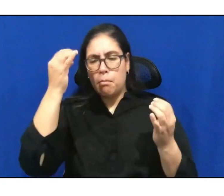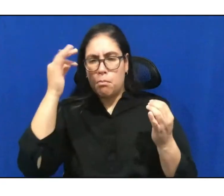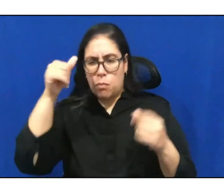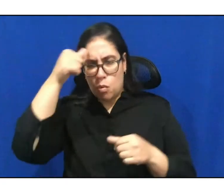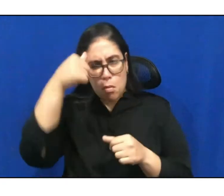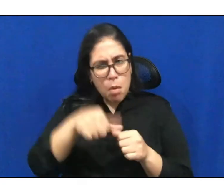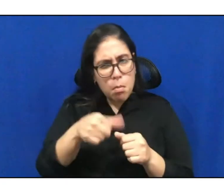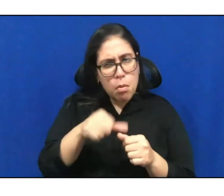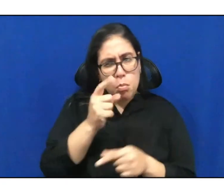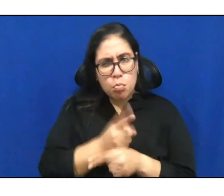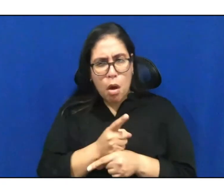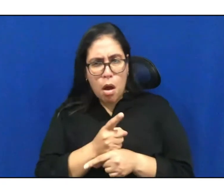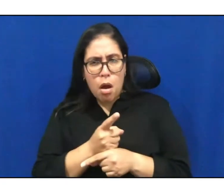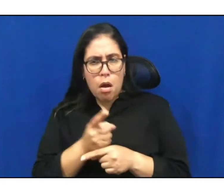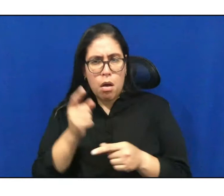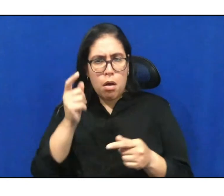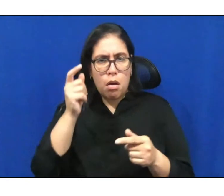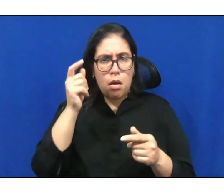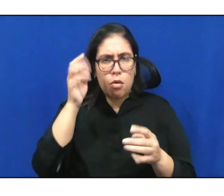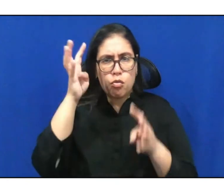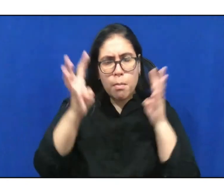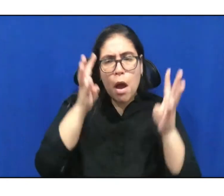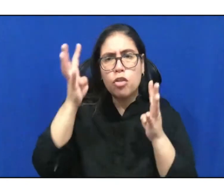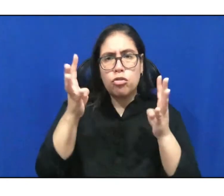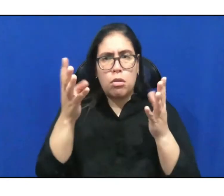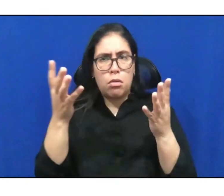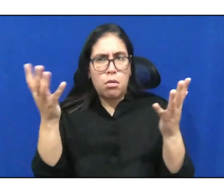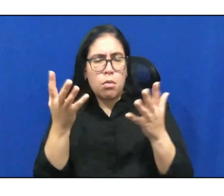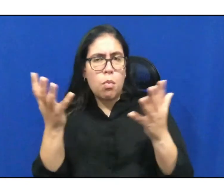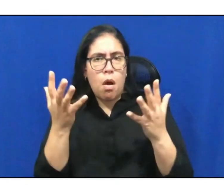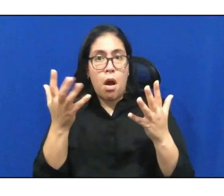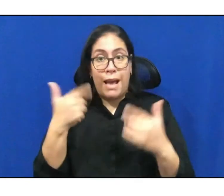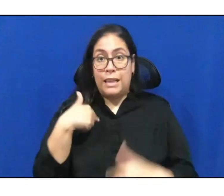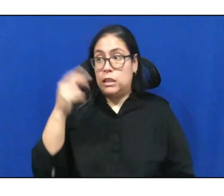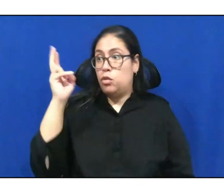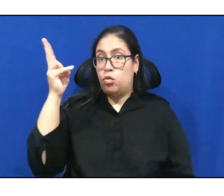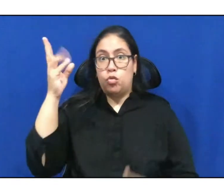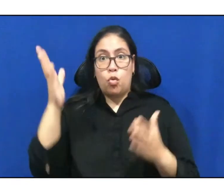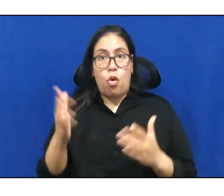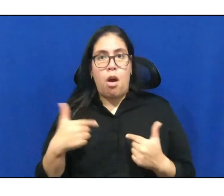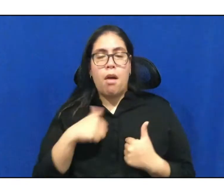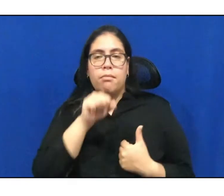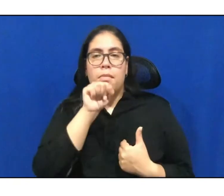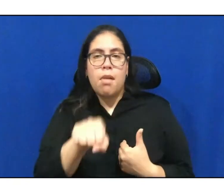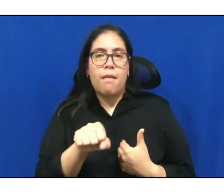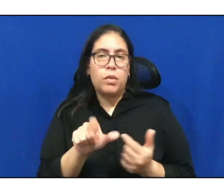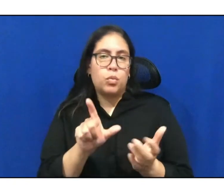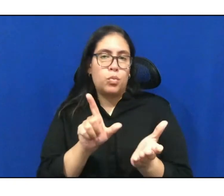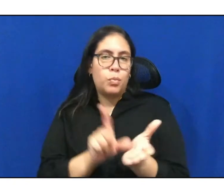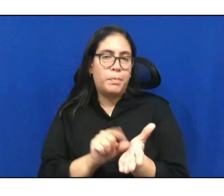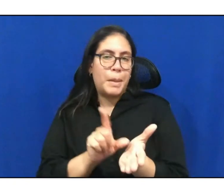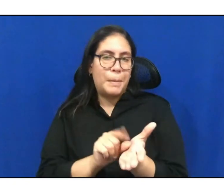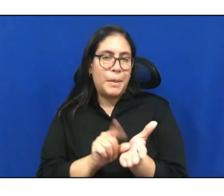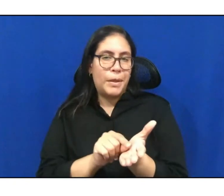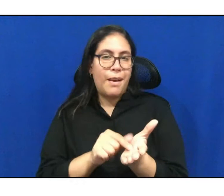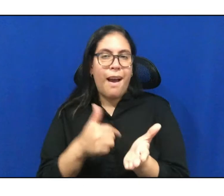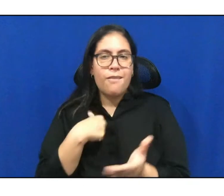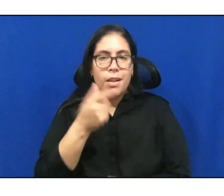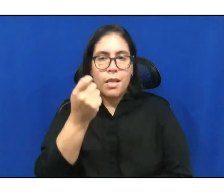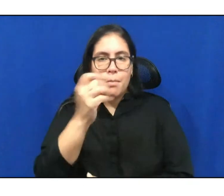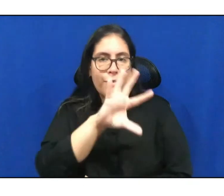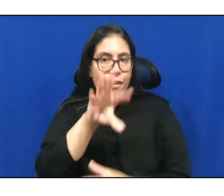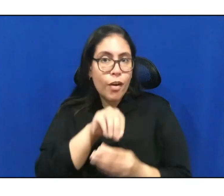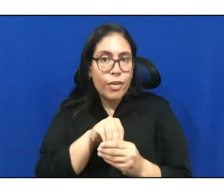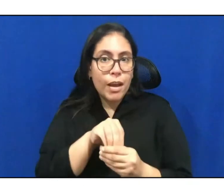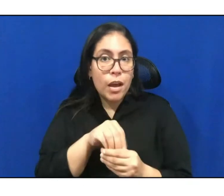can be and what's possible, right? So as a historian, I love newspapers because they have a little bit of everything. I mean, we don't